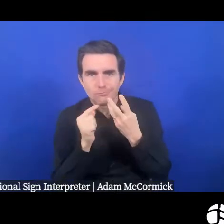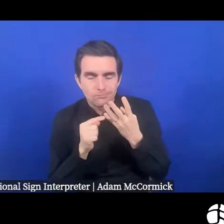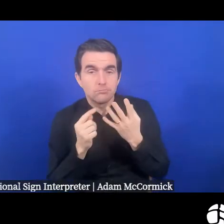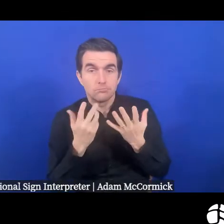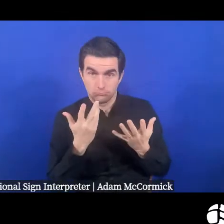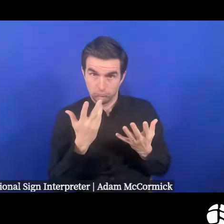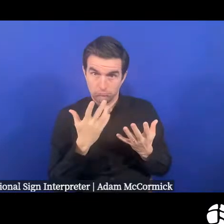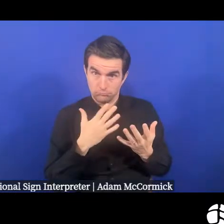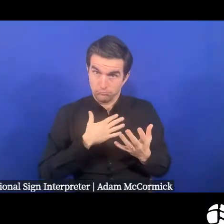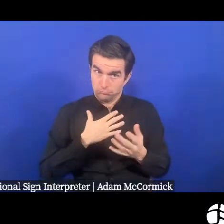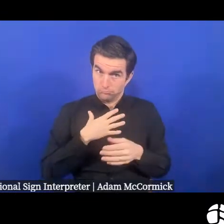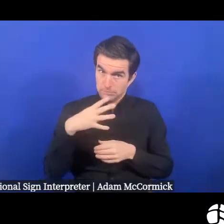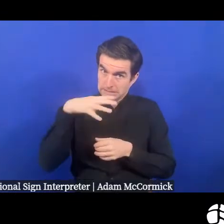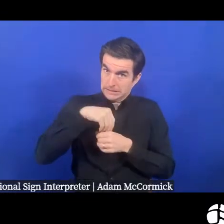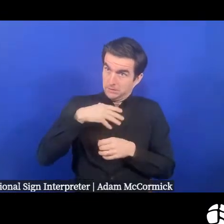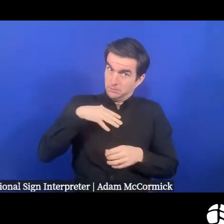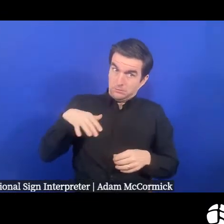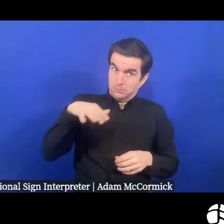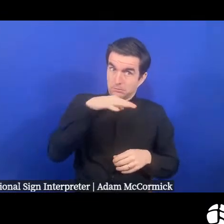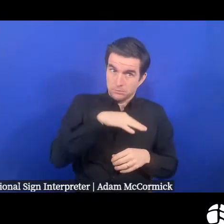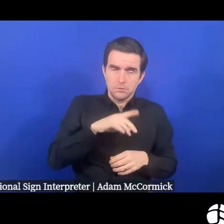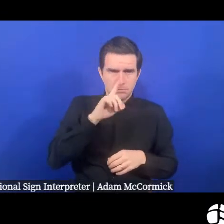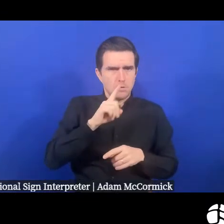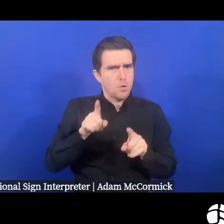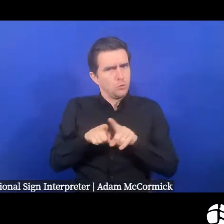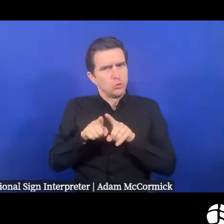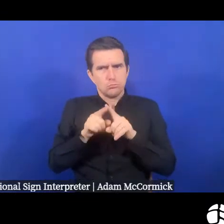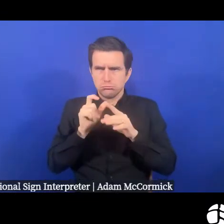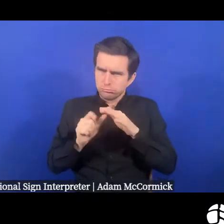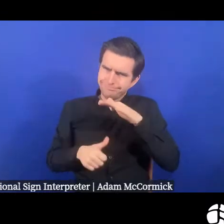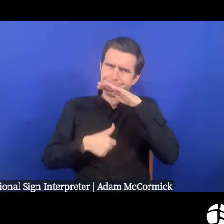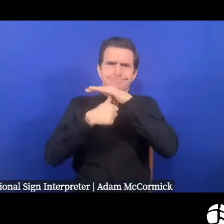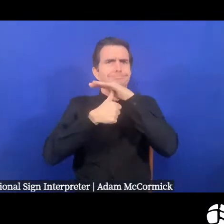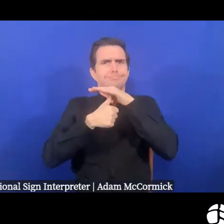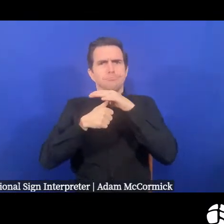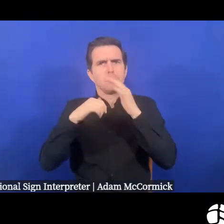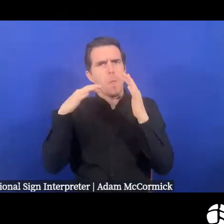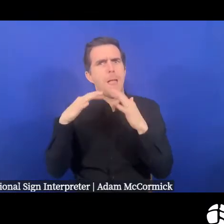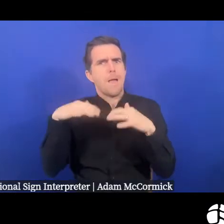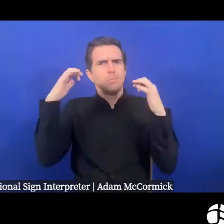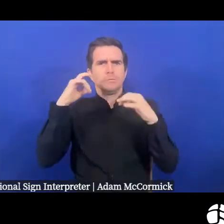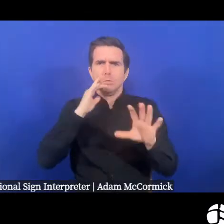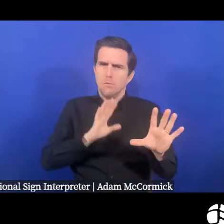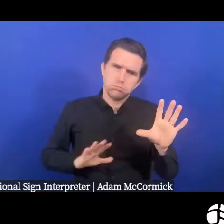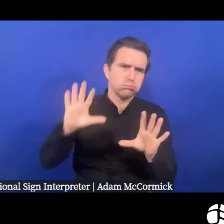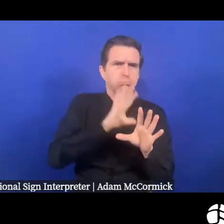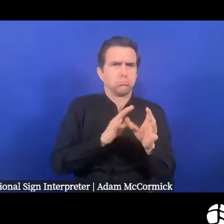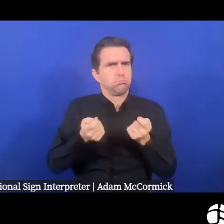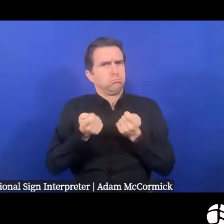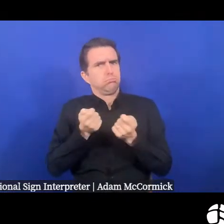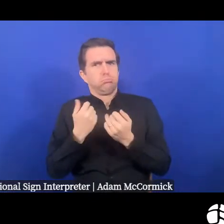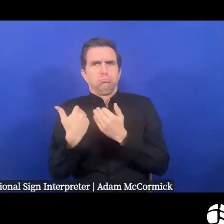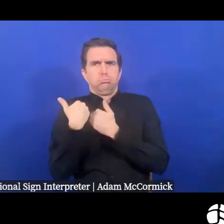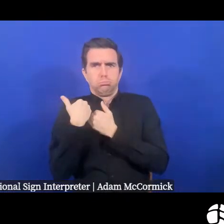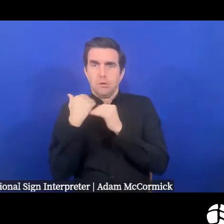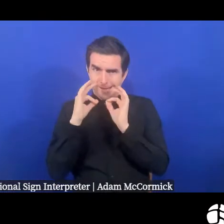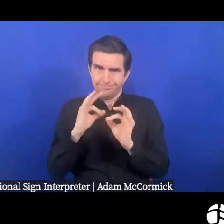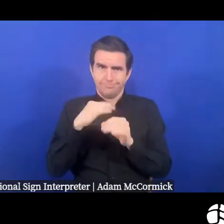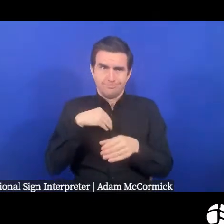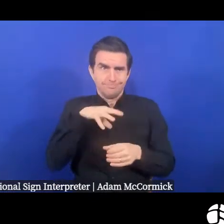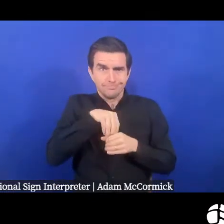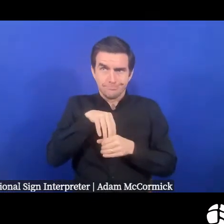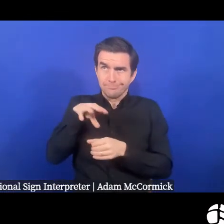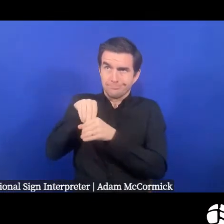So when we have an opportunity of showing off how the